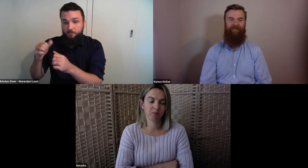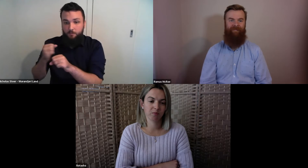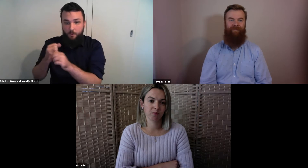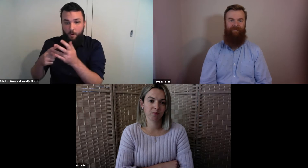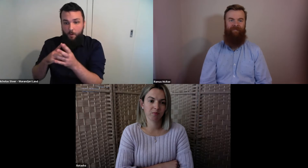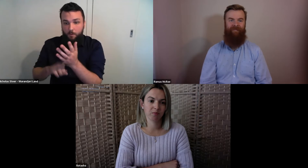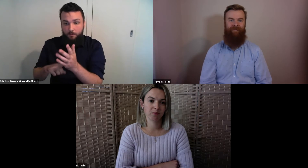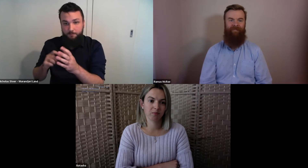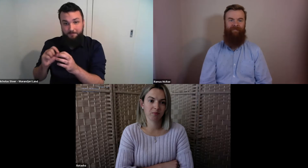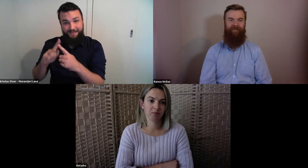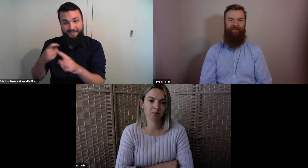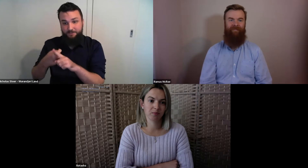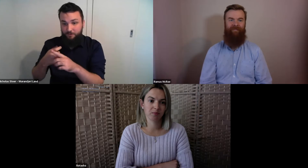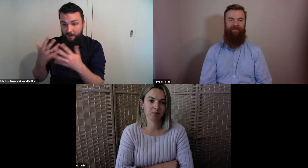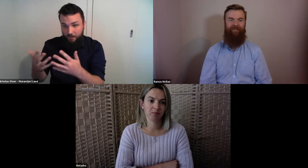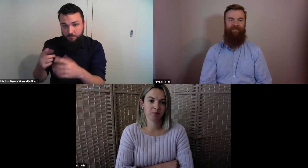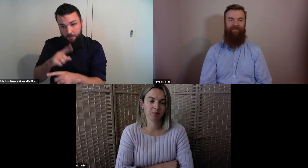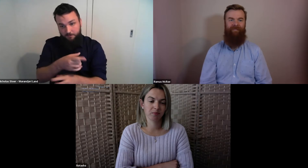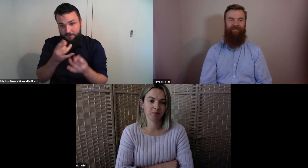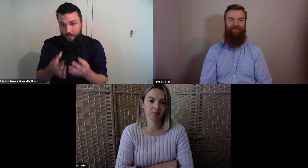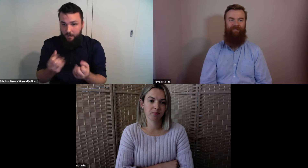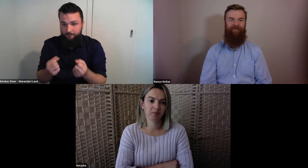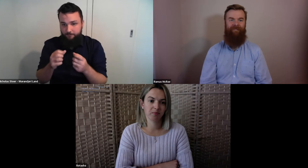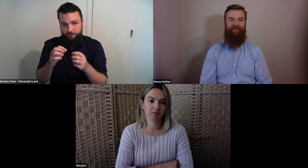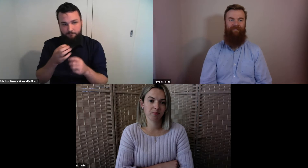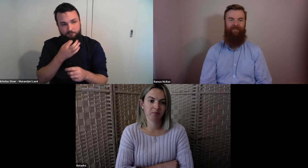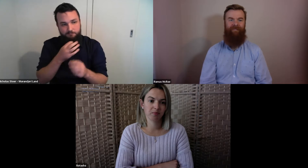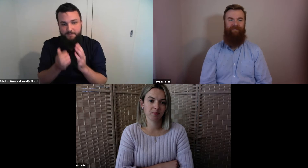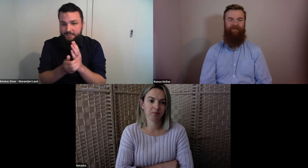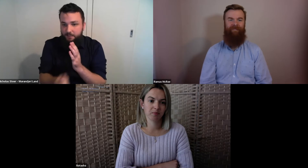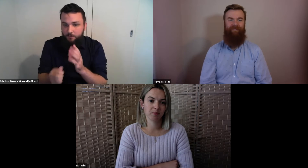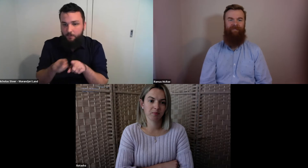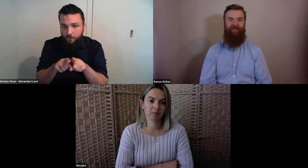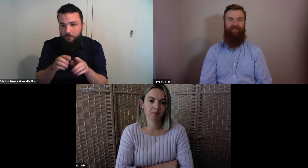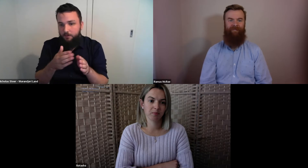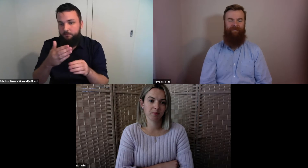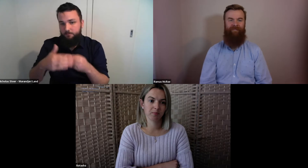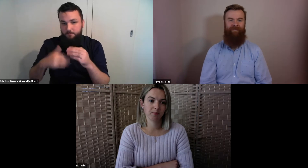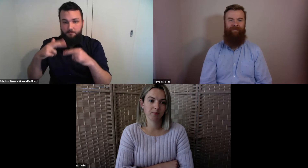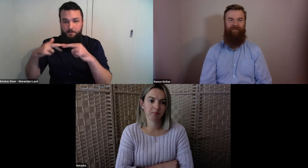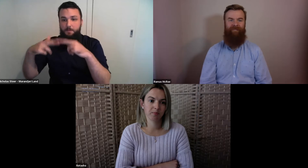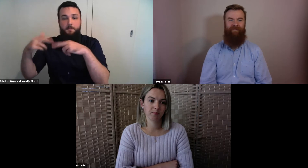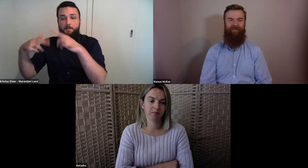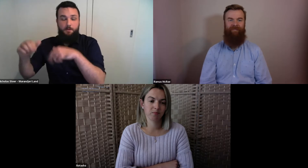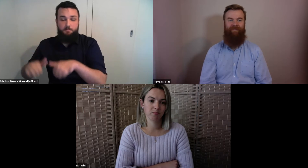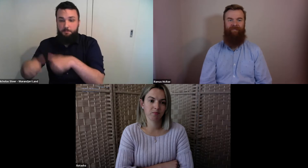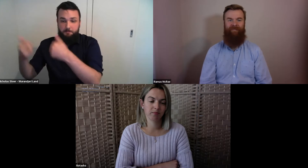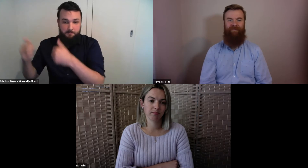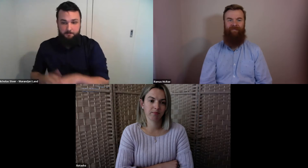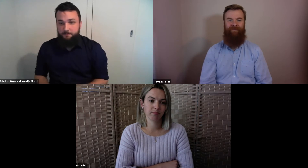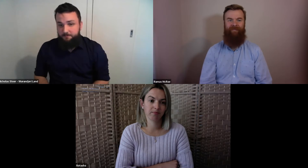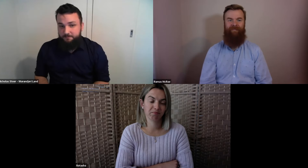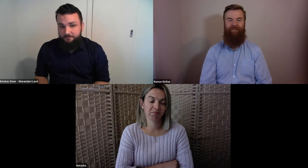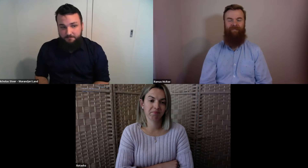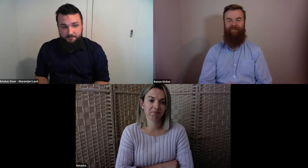like Ramas, your experience, or whether that's, you know, maybe a kitchen hand wasn't your goal. You didn't want to become a